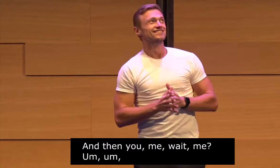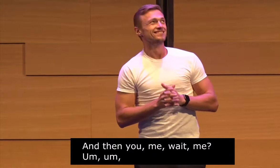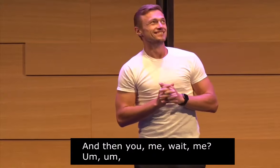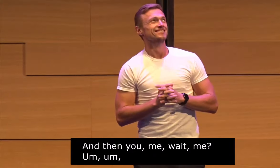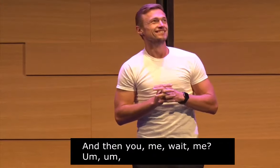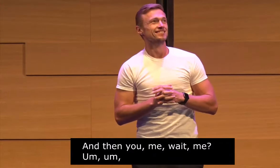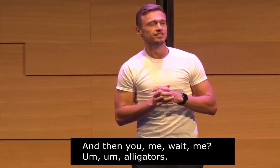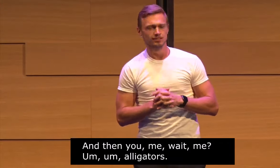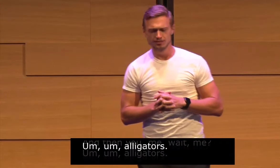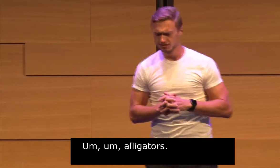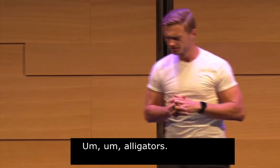Alligators.